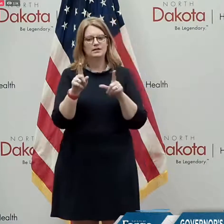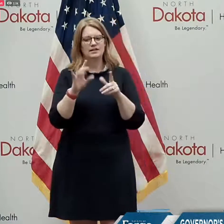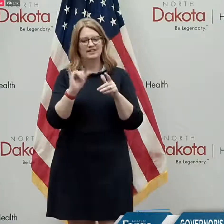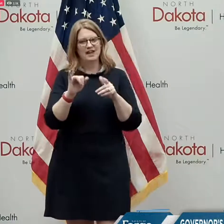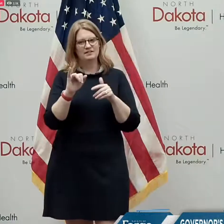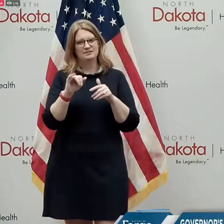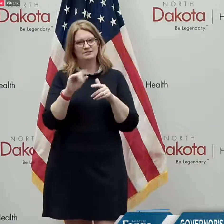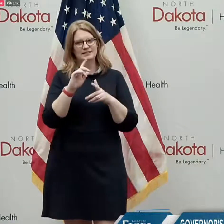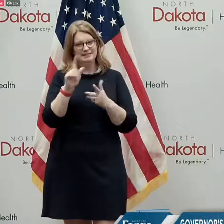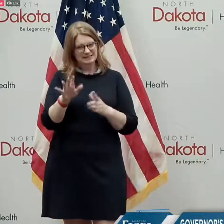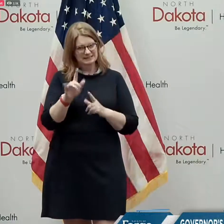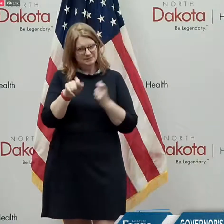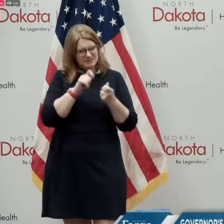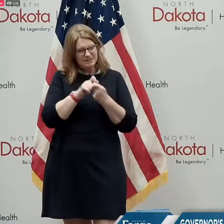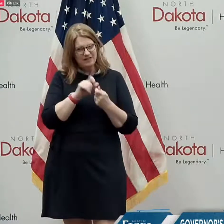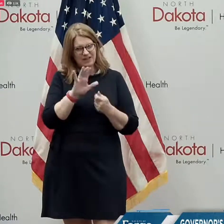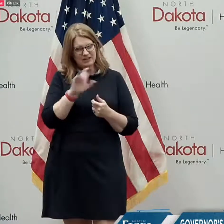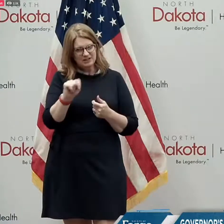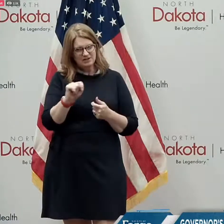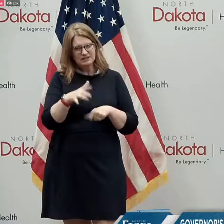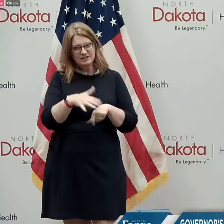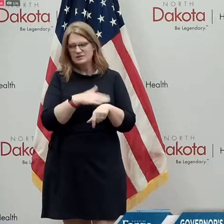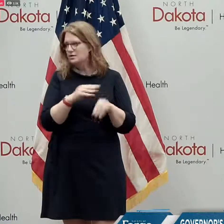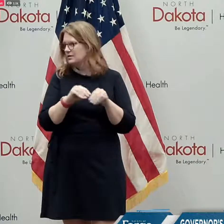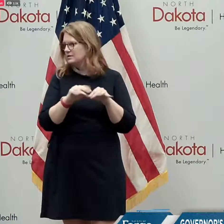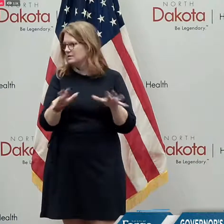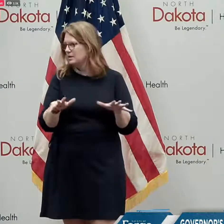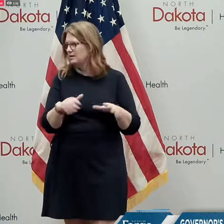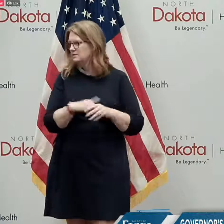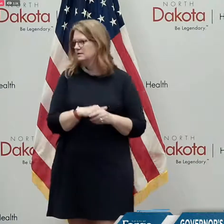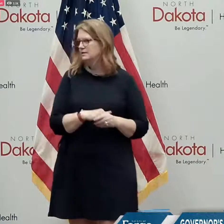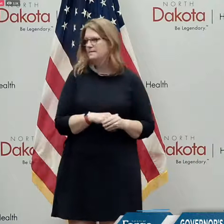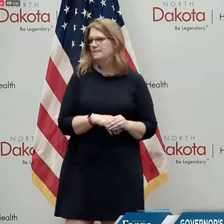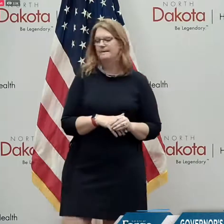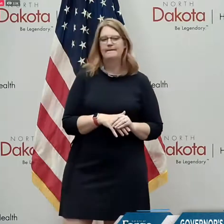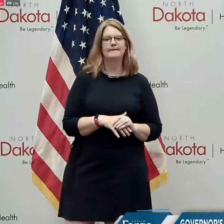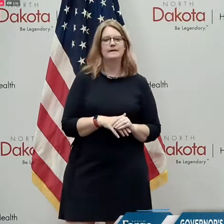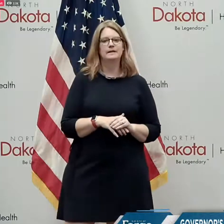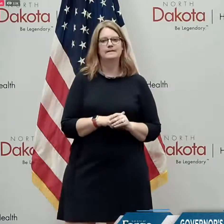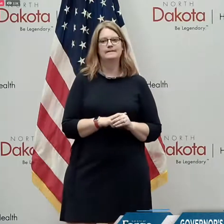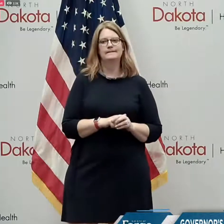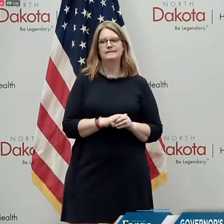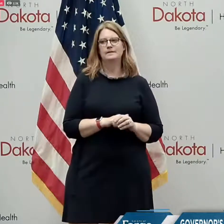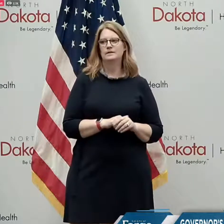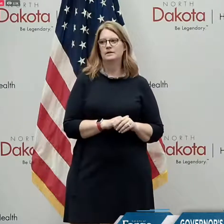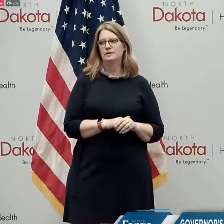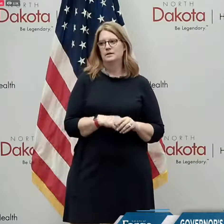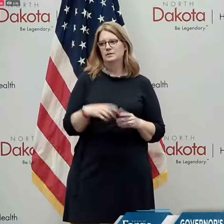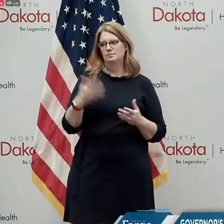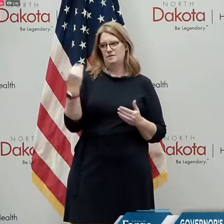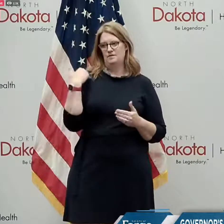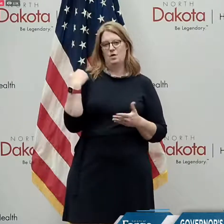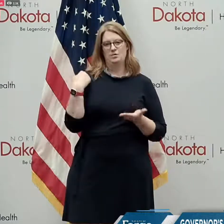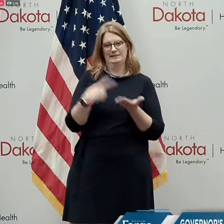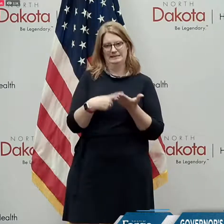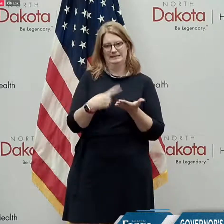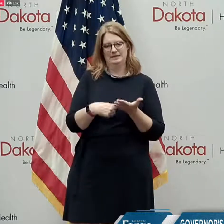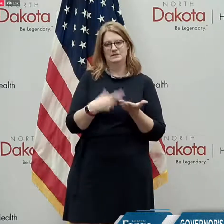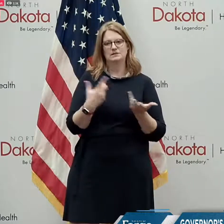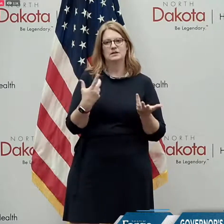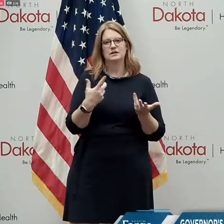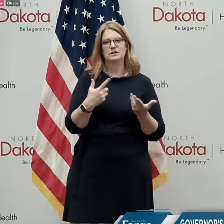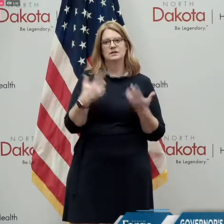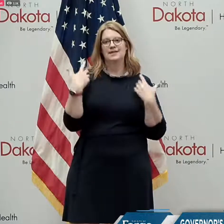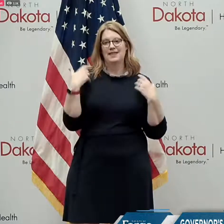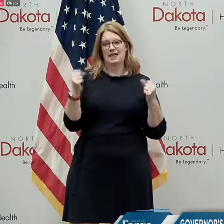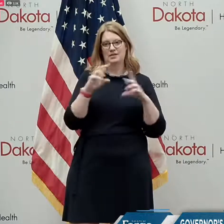and slowing the spread, saving lives and livelihoods. As we discussed earlier this year, the